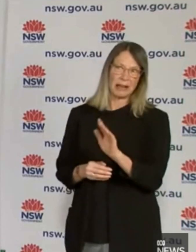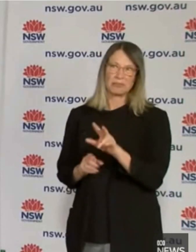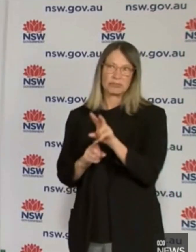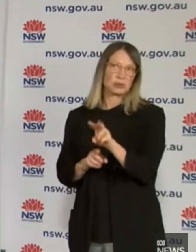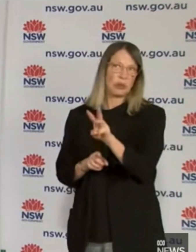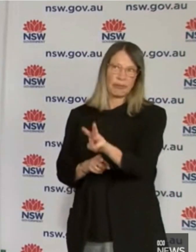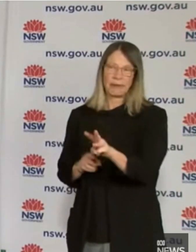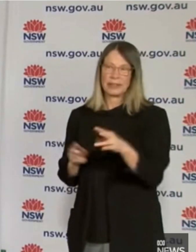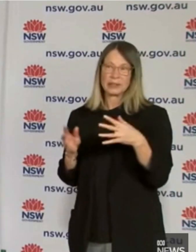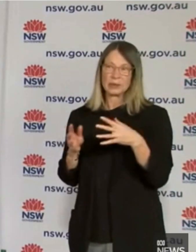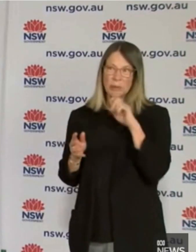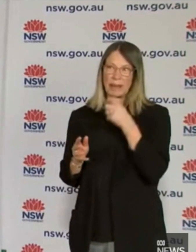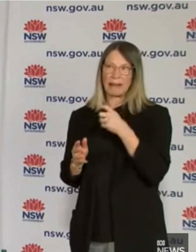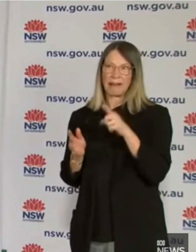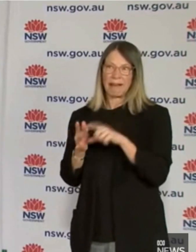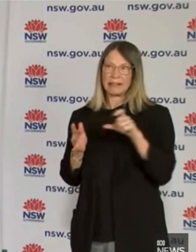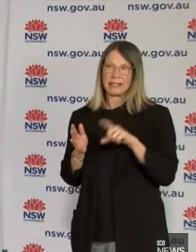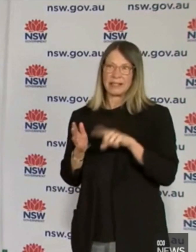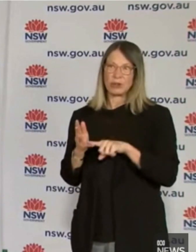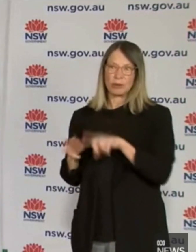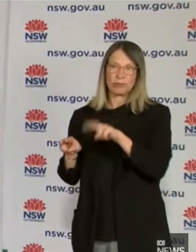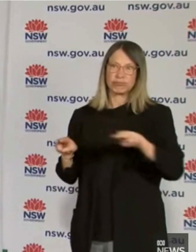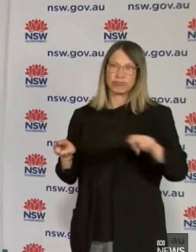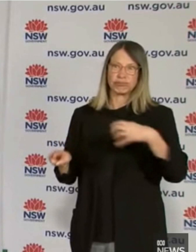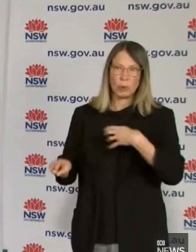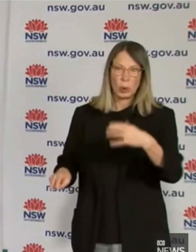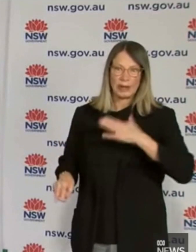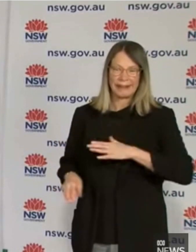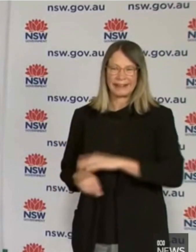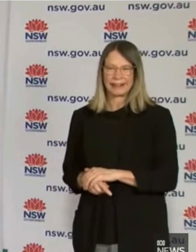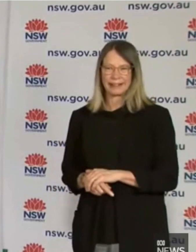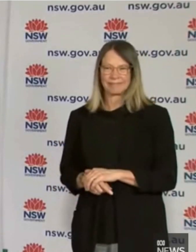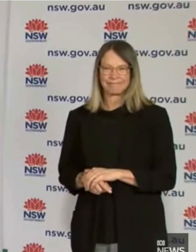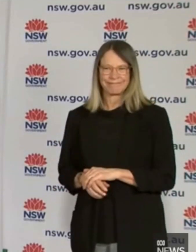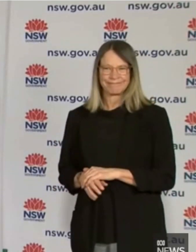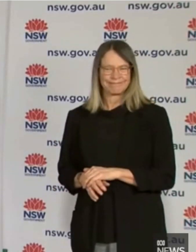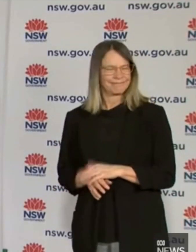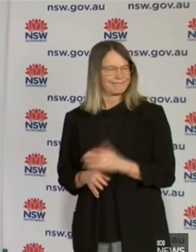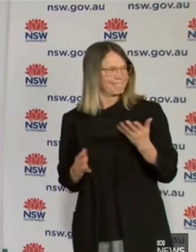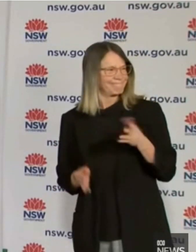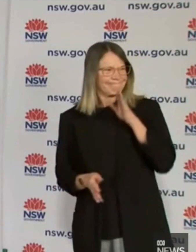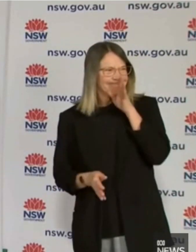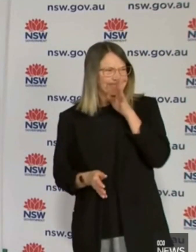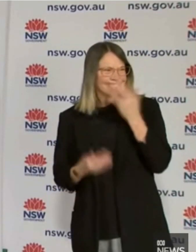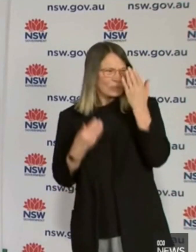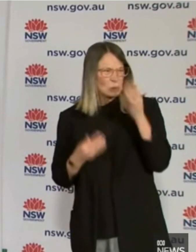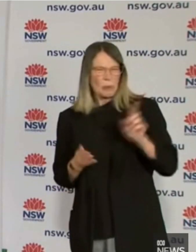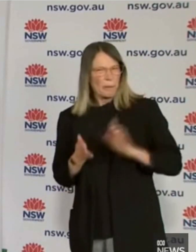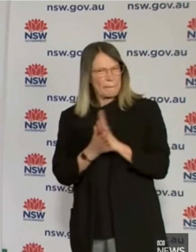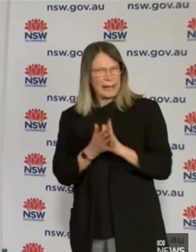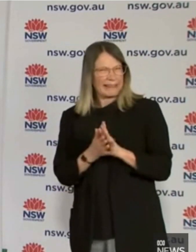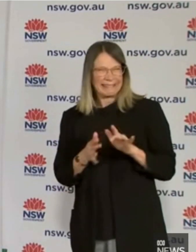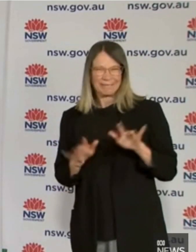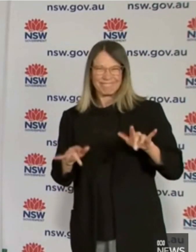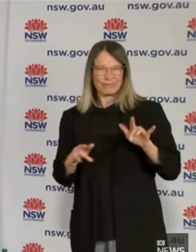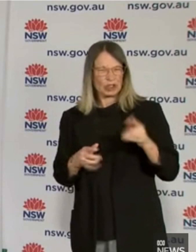weeks? First of all, I'm not sure about what you've put as your premise. That's not something that Health has informed me of. But let me just say this,